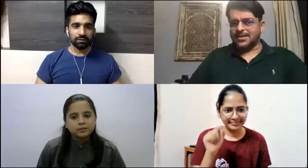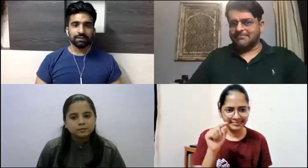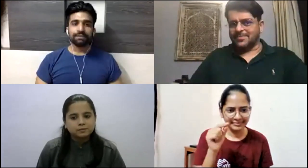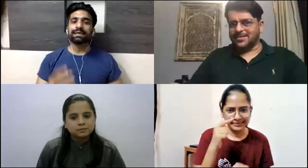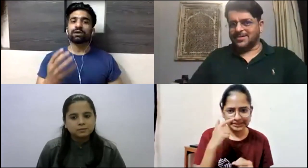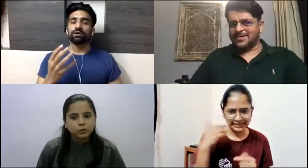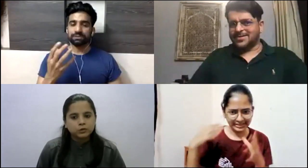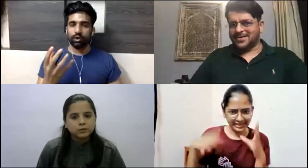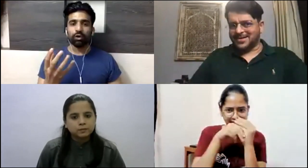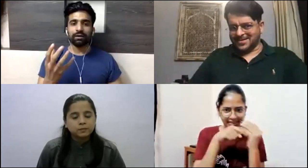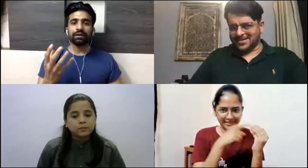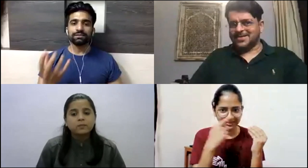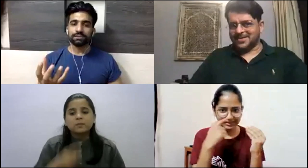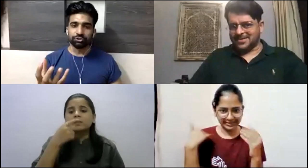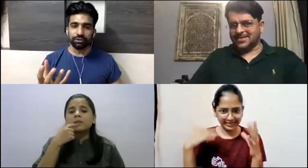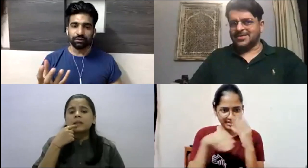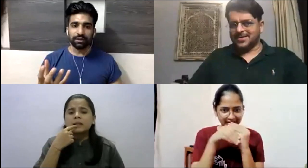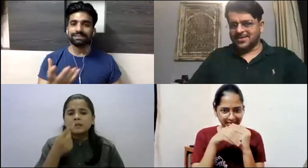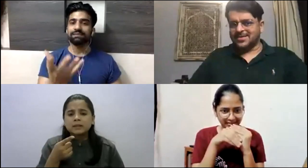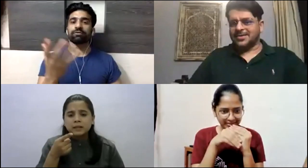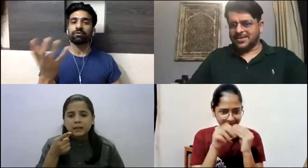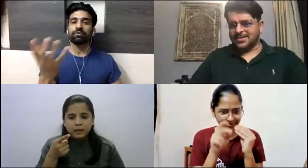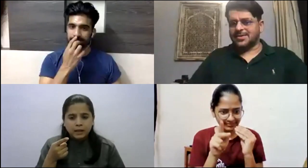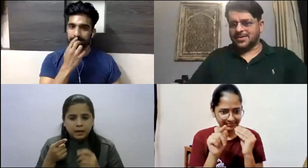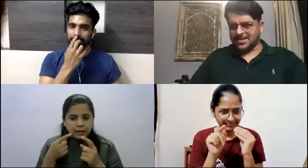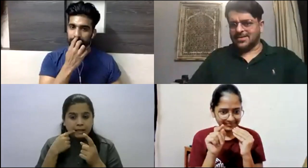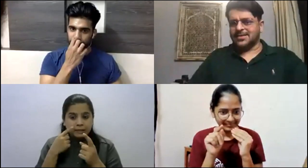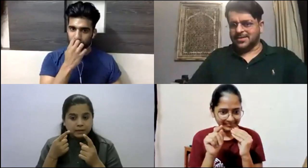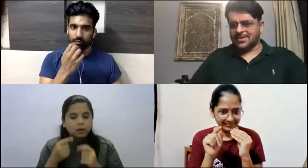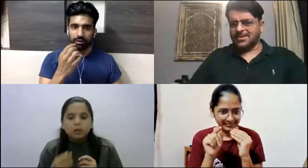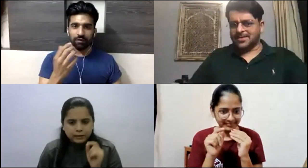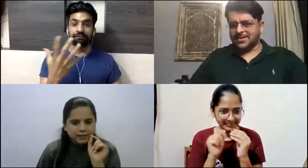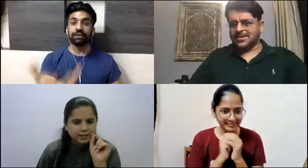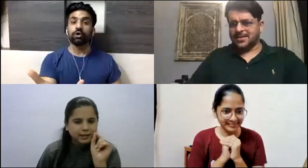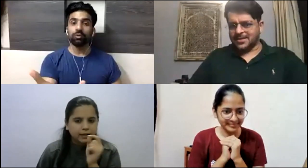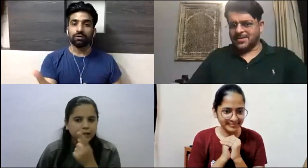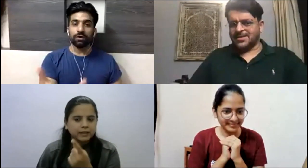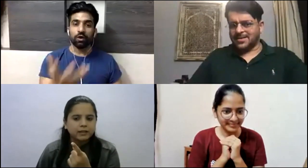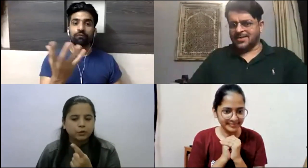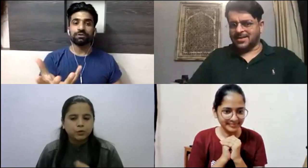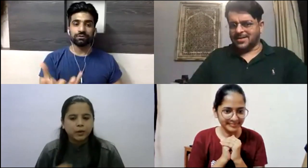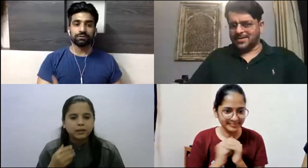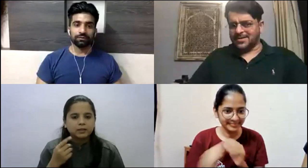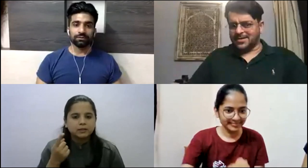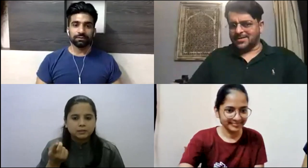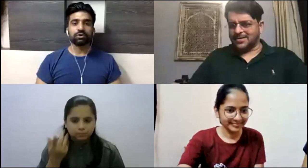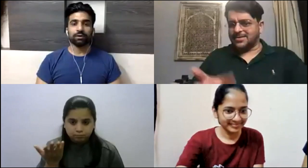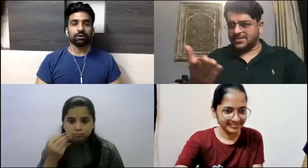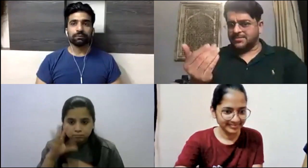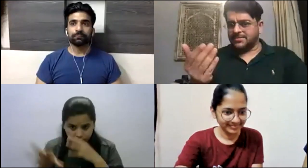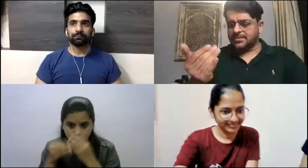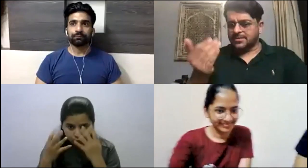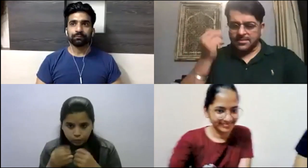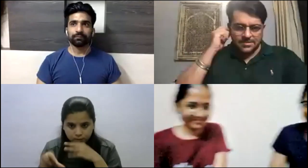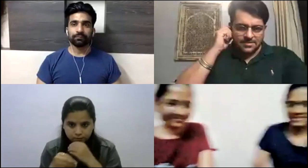read See, books. content consumption has different ways. So, video I think or so. Right. yeah, sorry, go